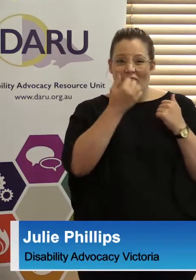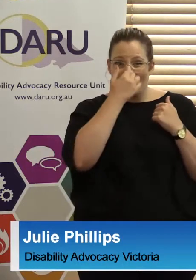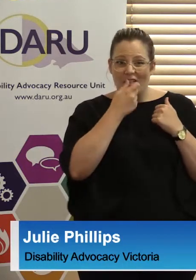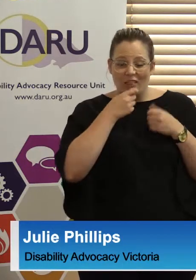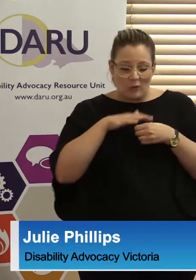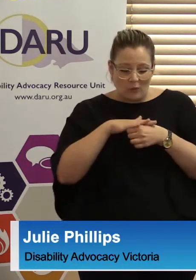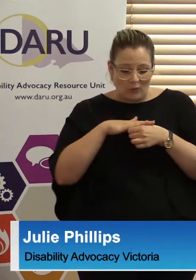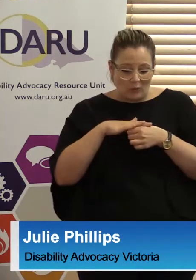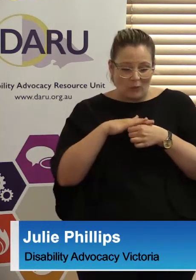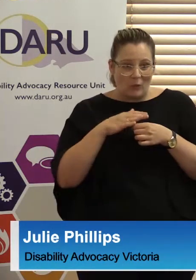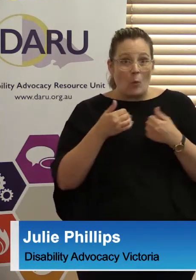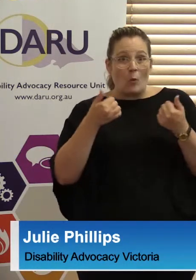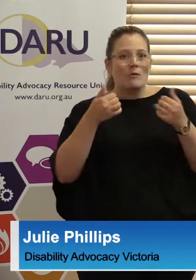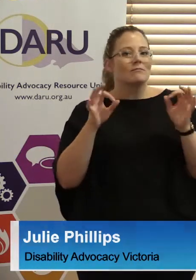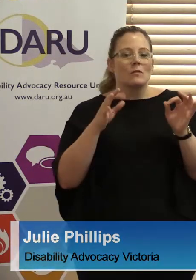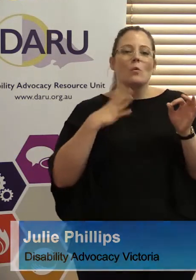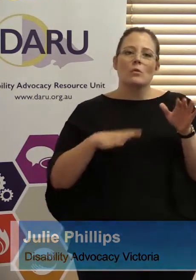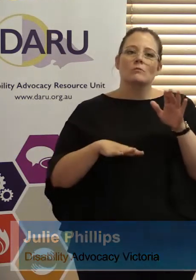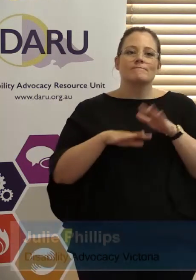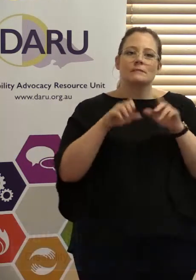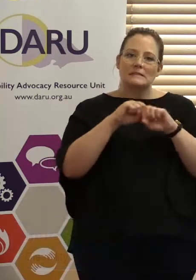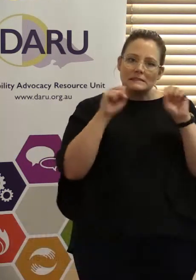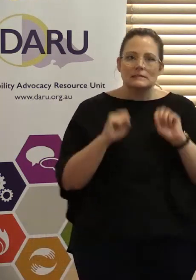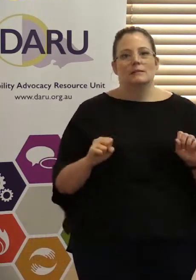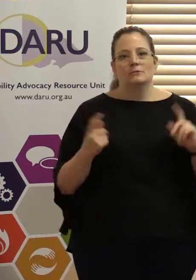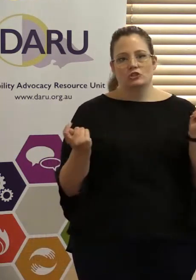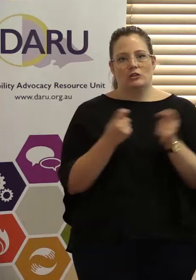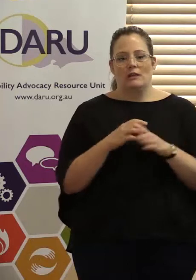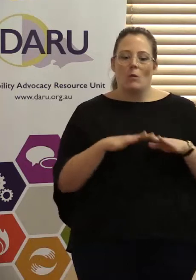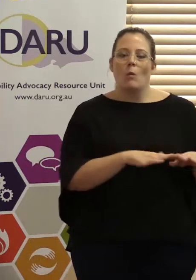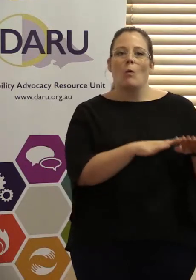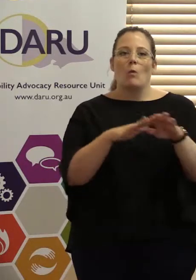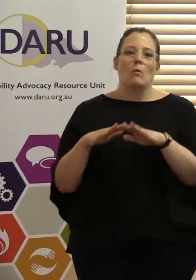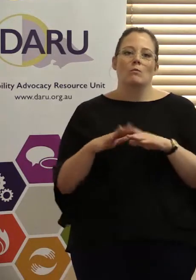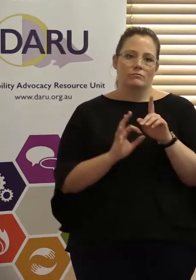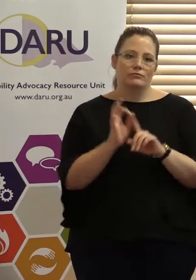be relying upon the systems and systemic change.